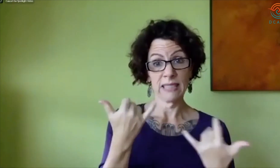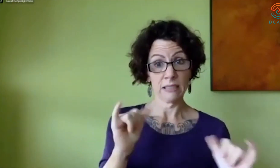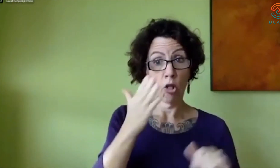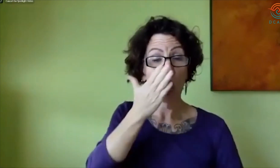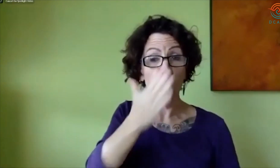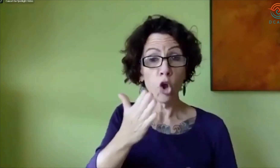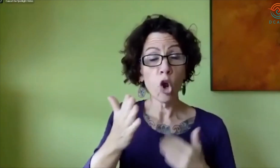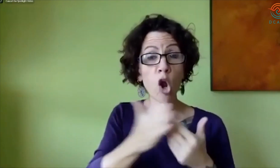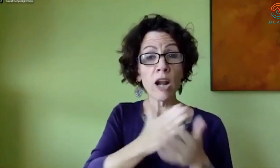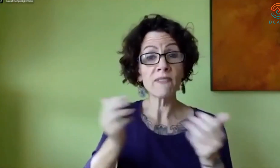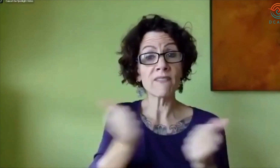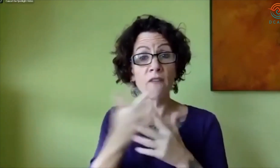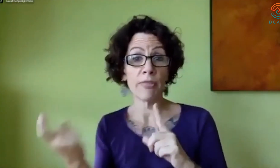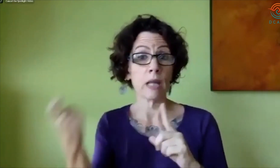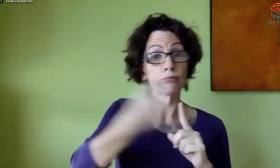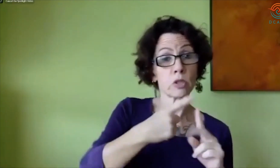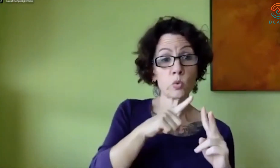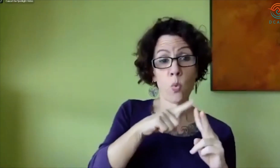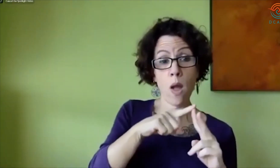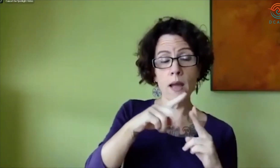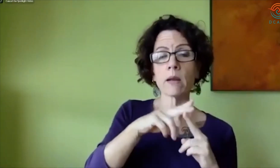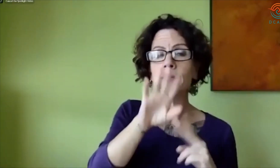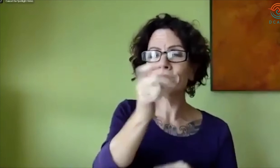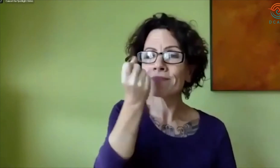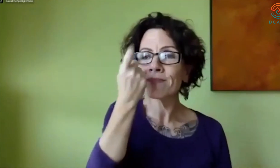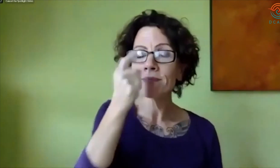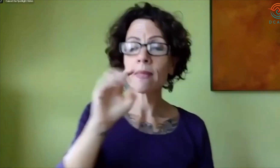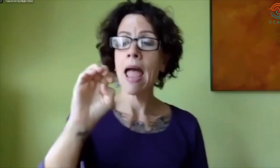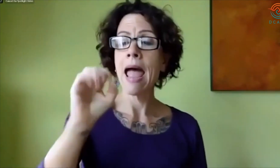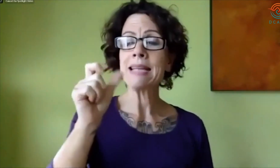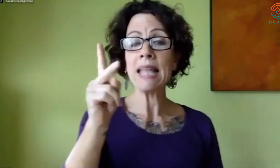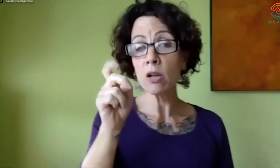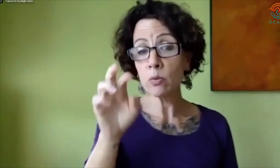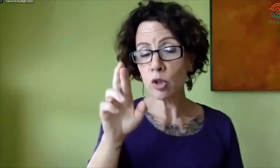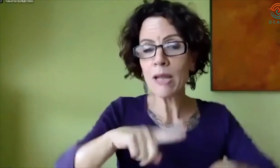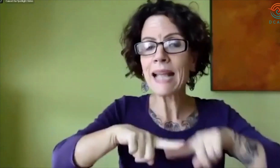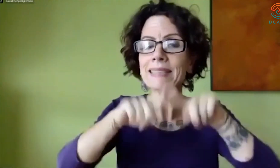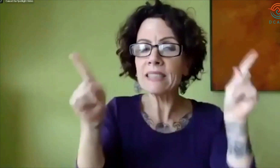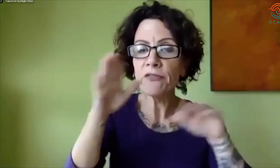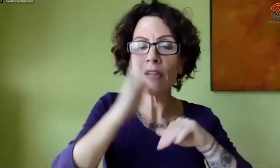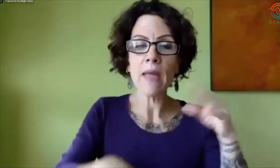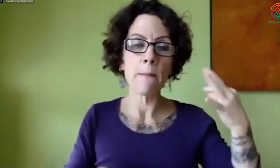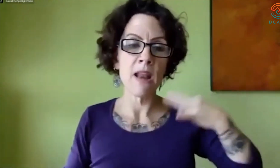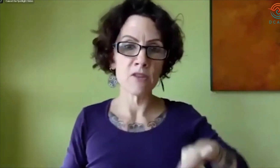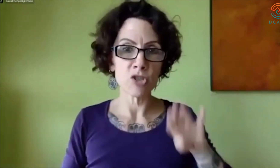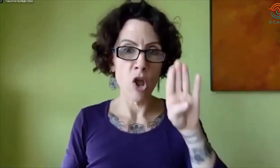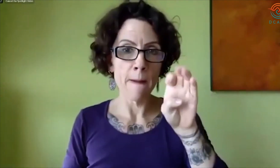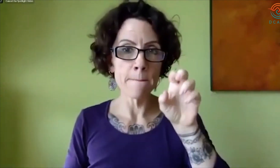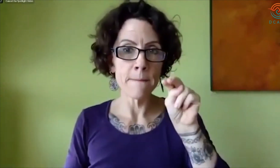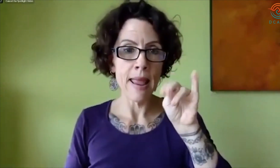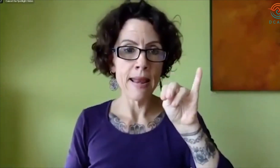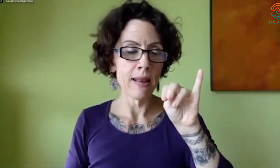Is a minimum of 2 executors good enough in order to distribute? To answer